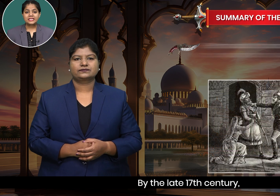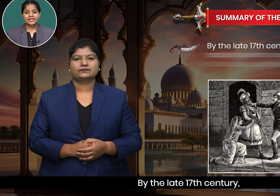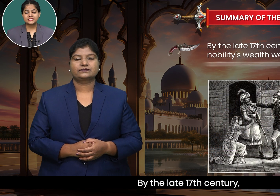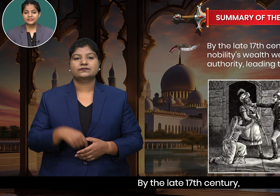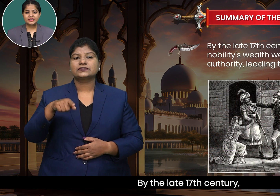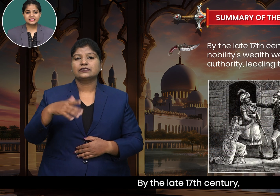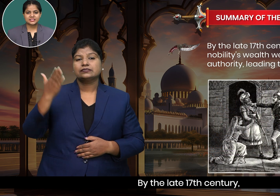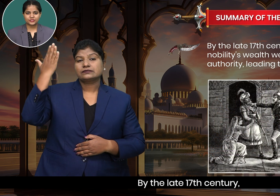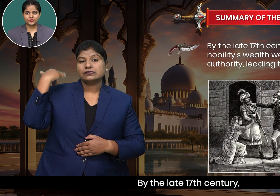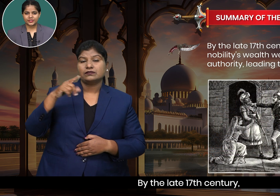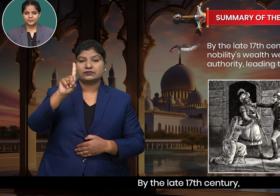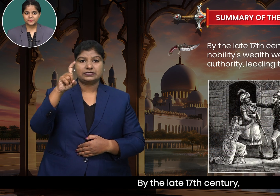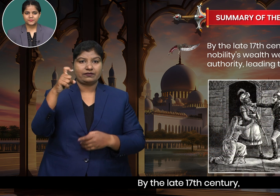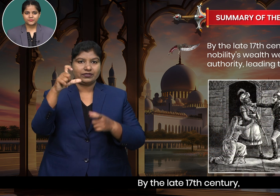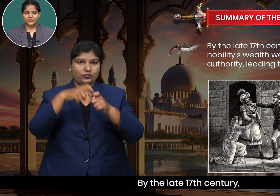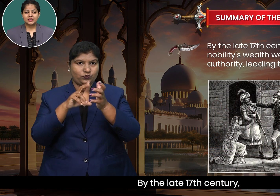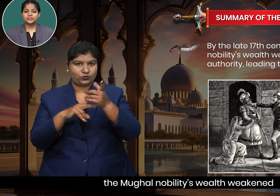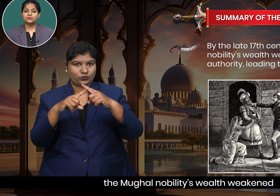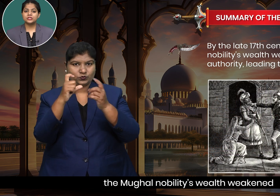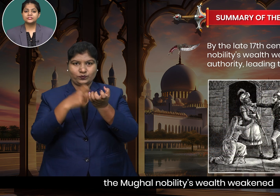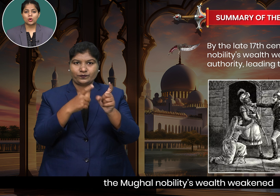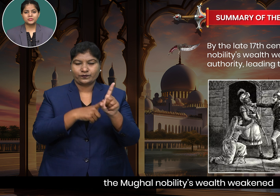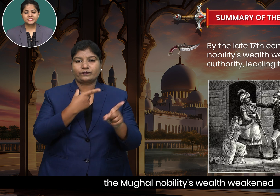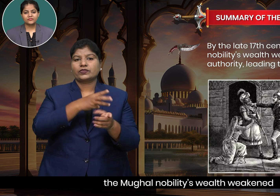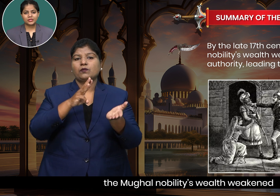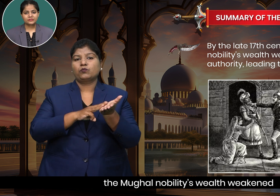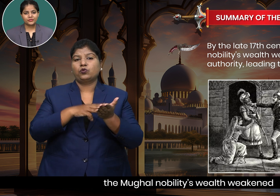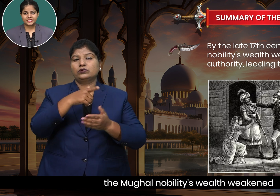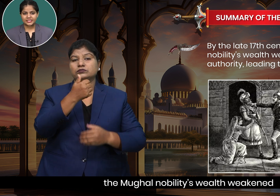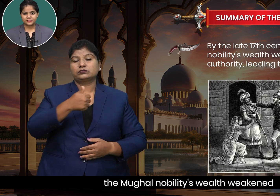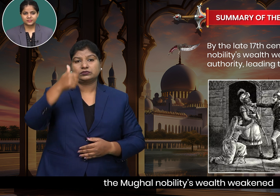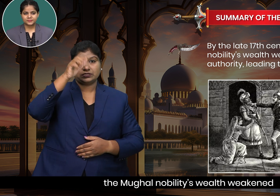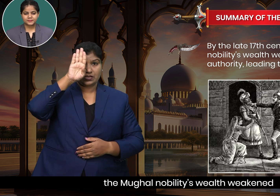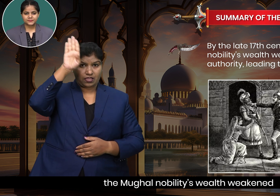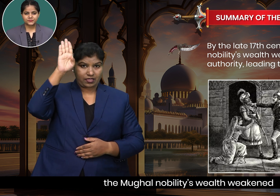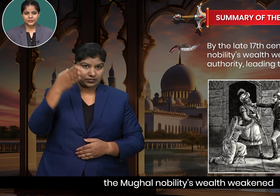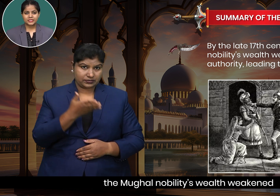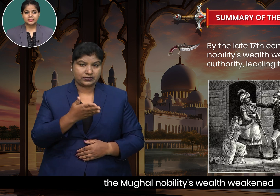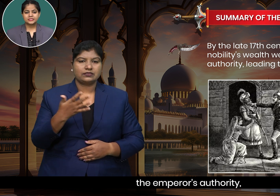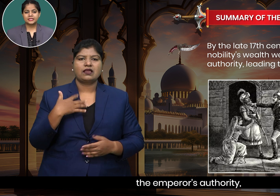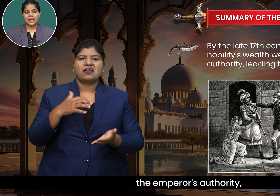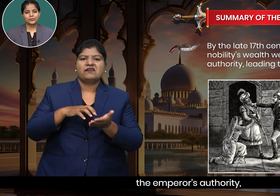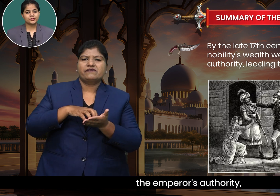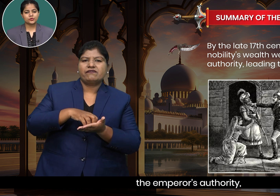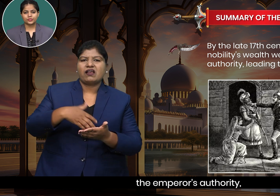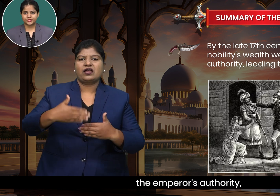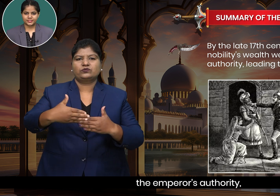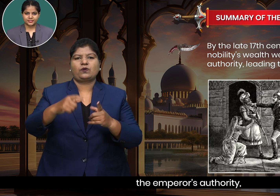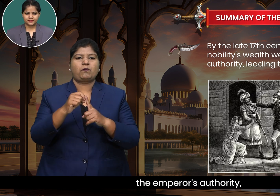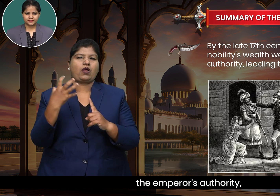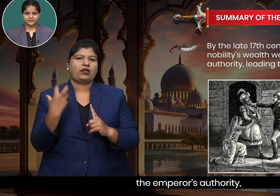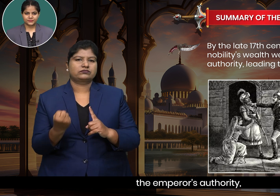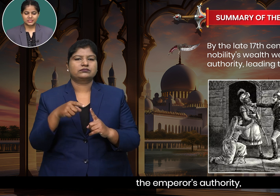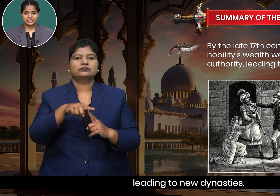By the late 17th century, the Mughals' nobility wealth weakened the emperor's